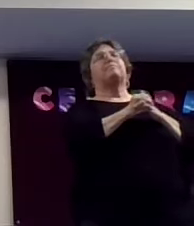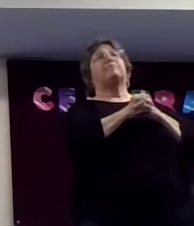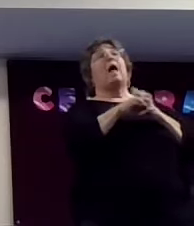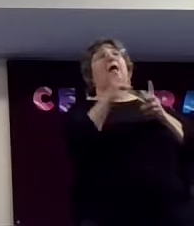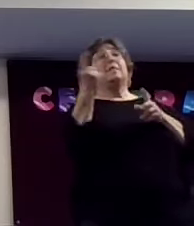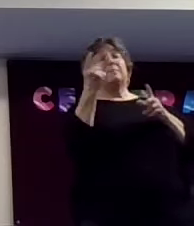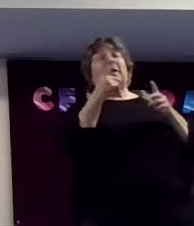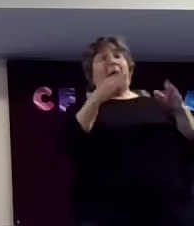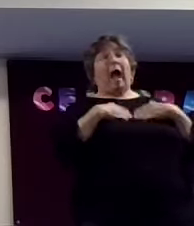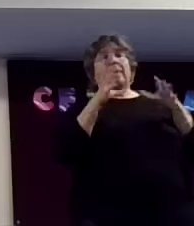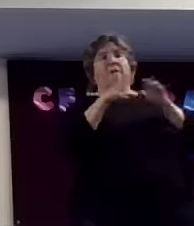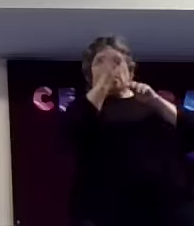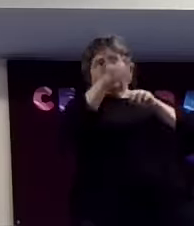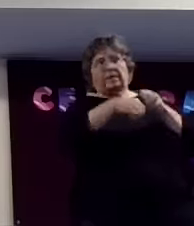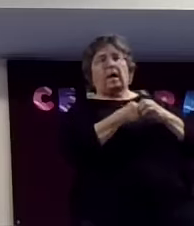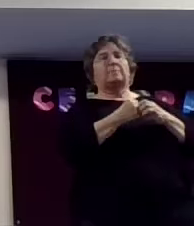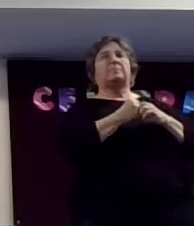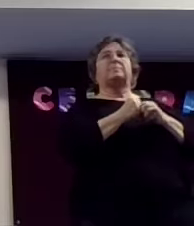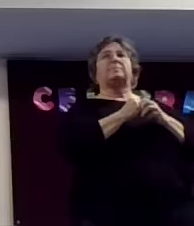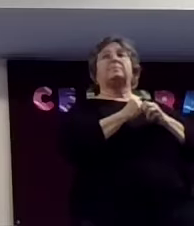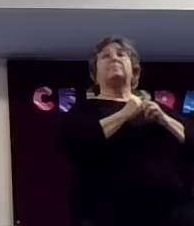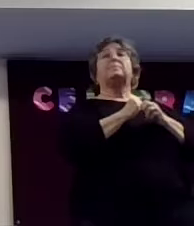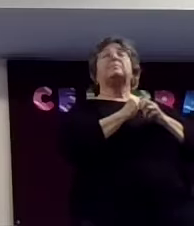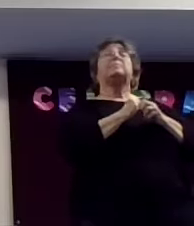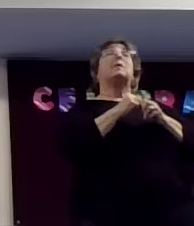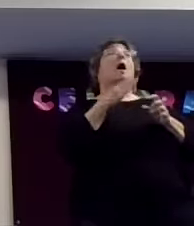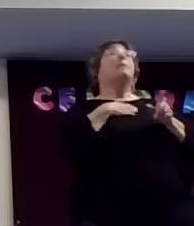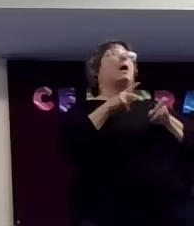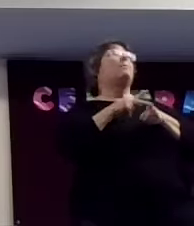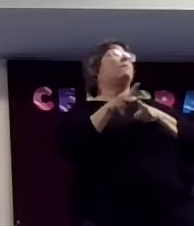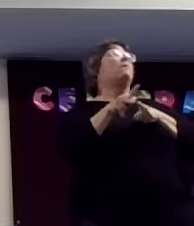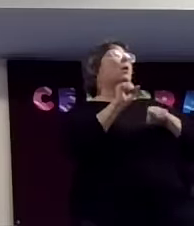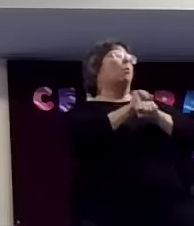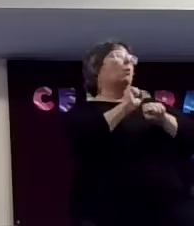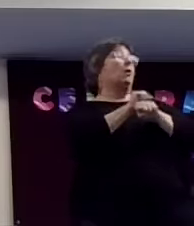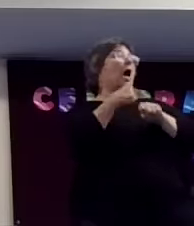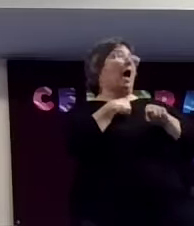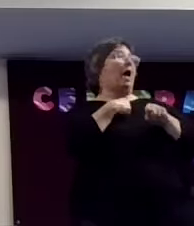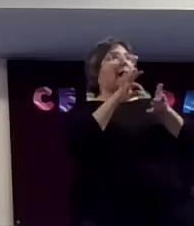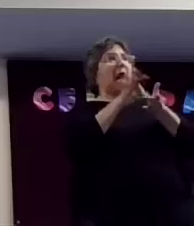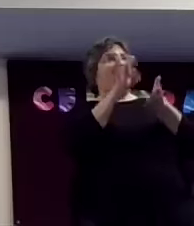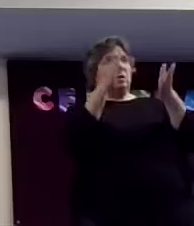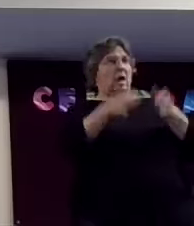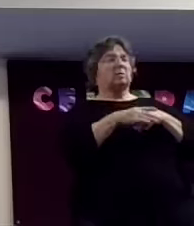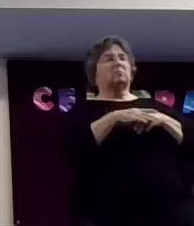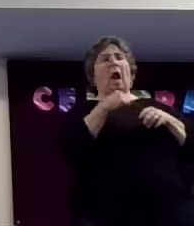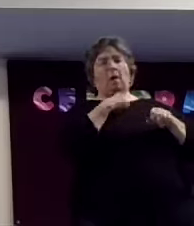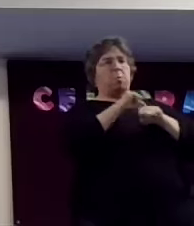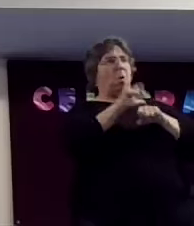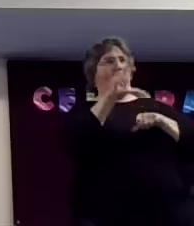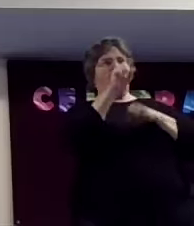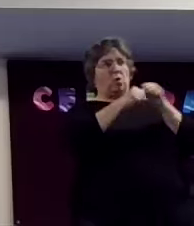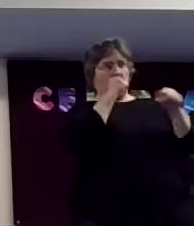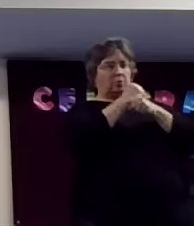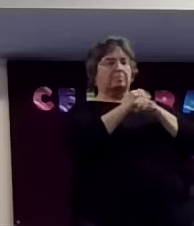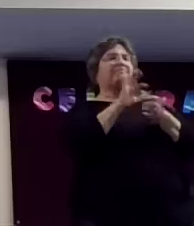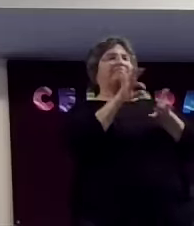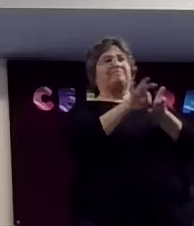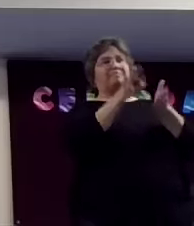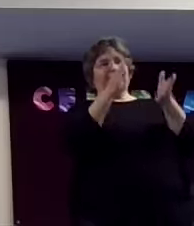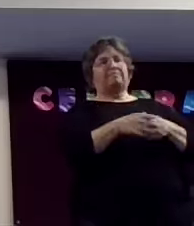that's something I'm happy to be involved with. In my professional career, I am an accountant. I've been an accountant for 30